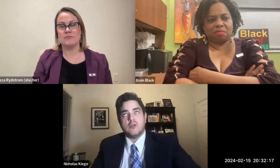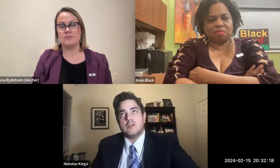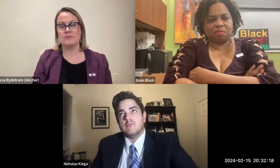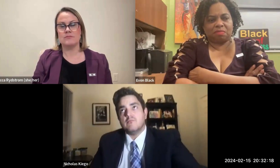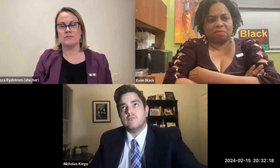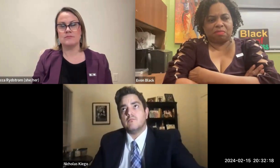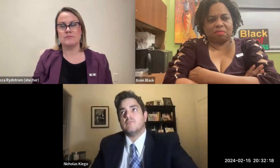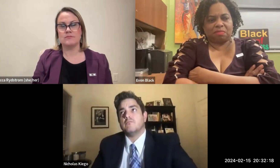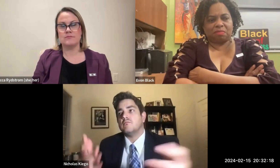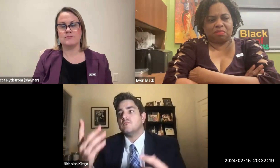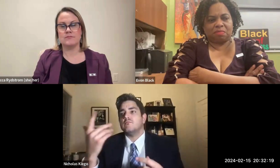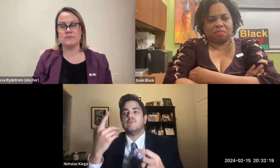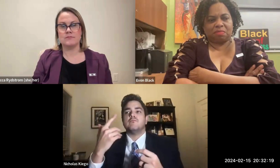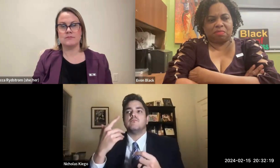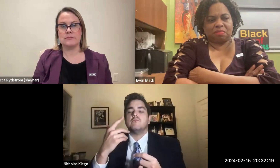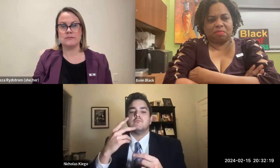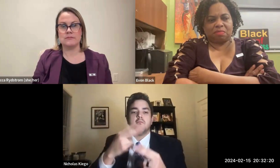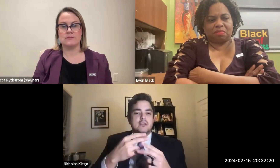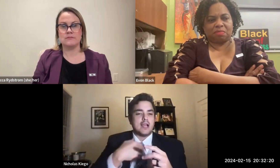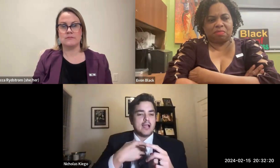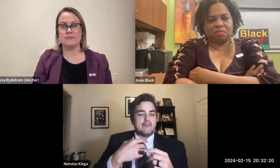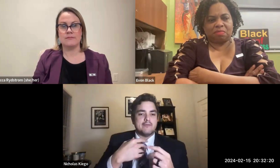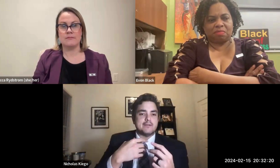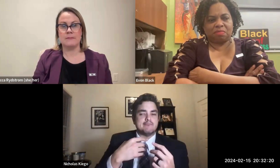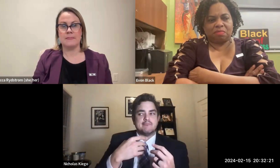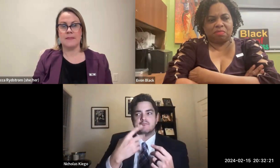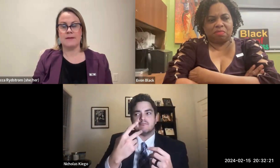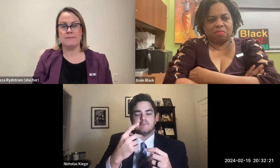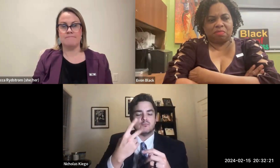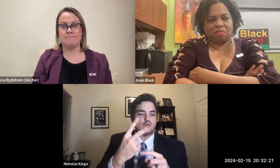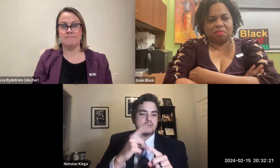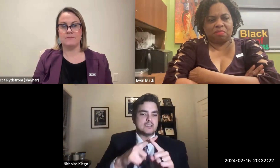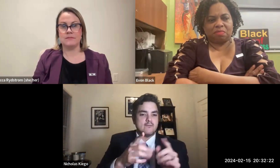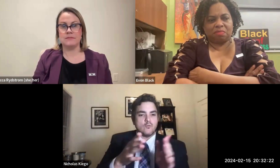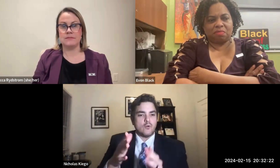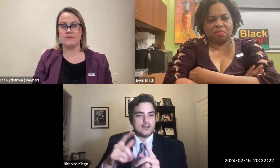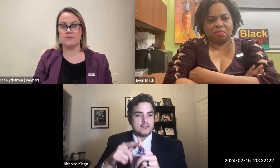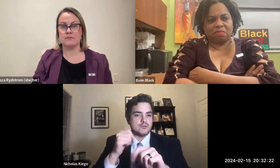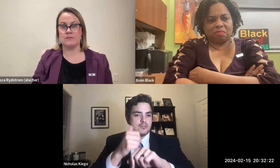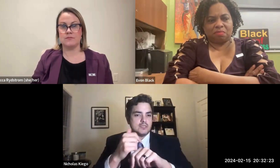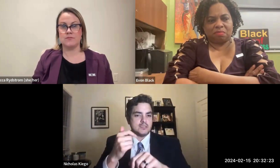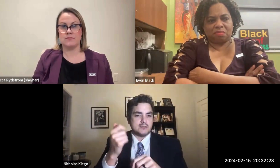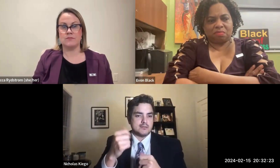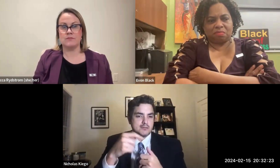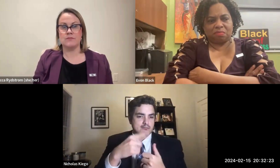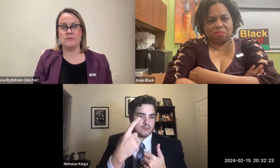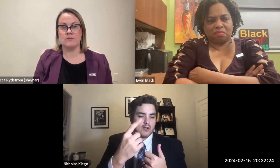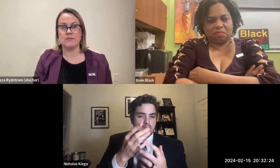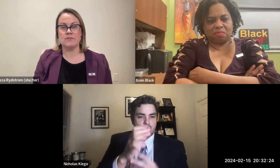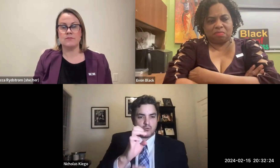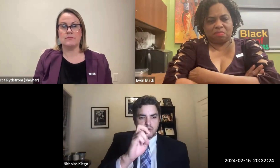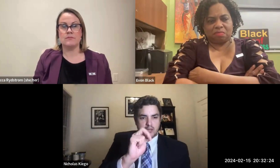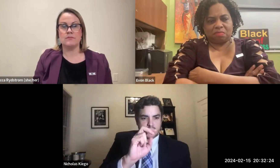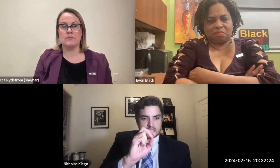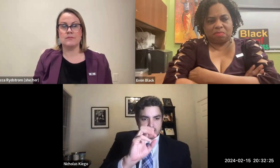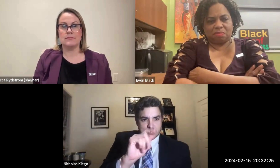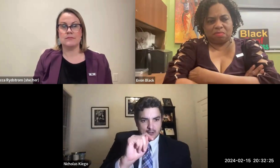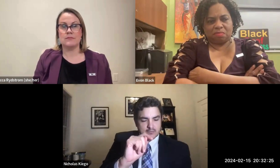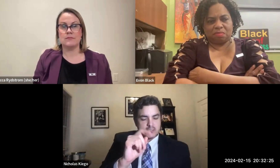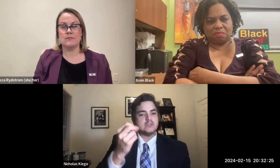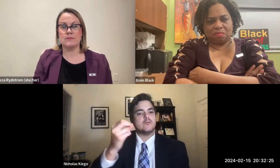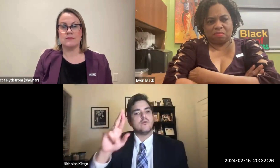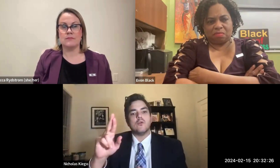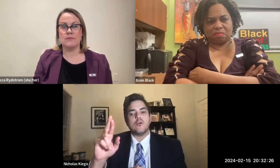so for the scholarship aspect of this campaign, as we mentioned, there are actually 2 different ways to set